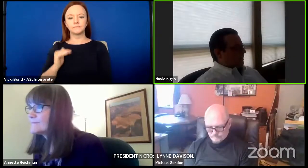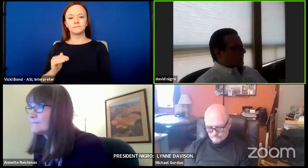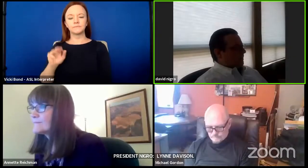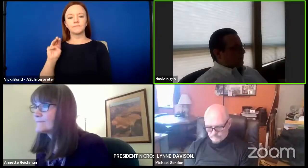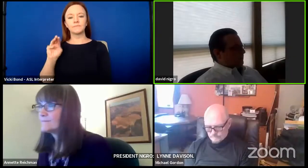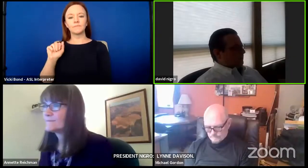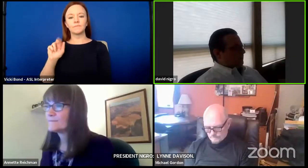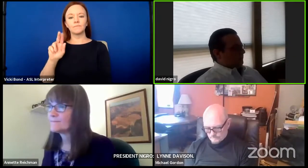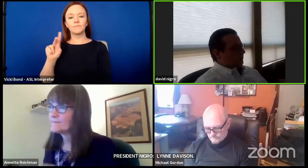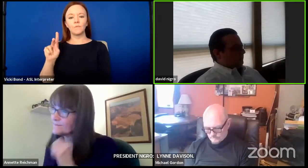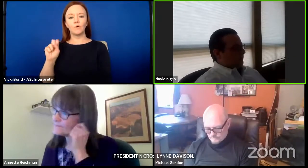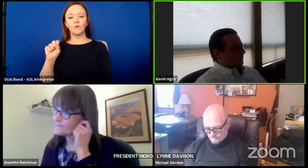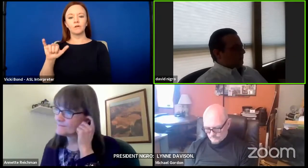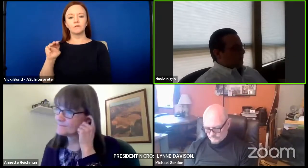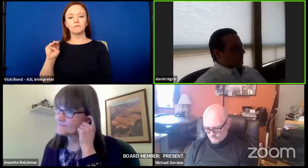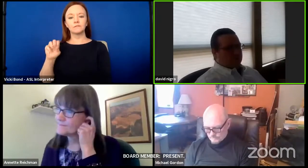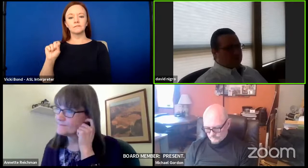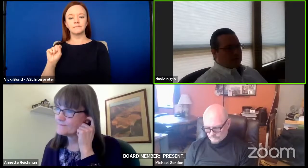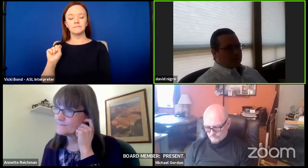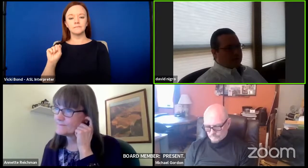Mark Sims.